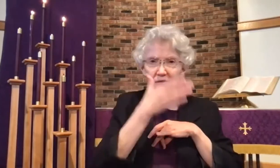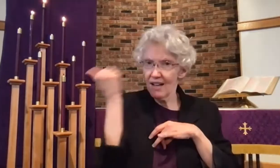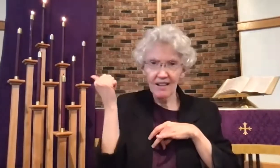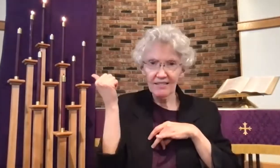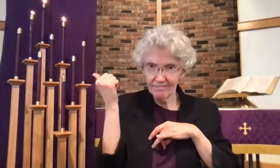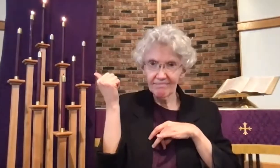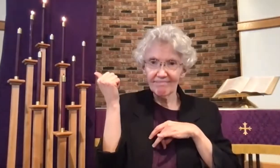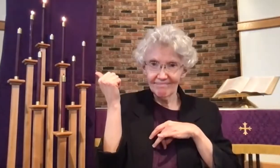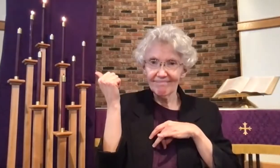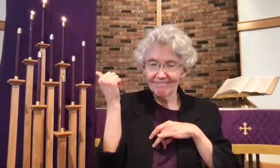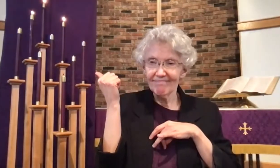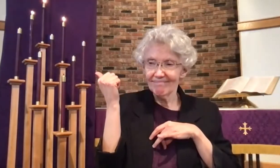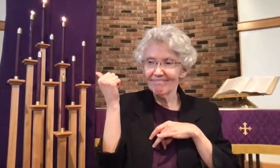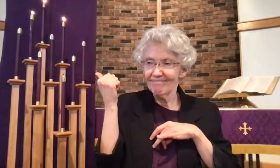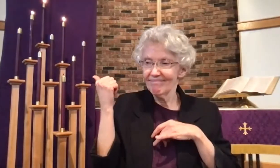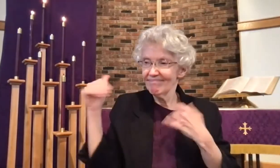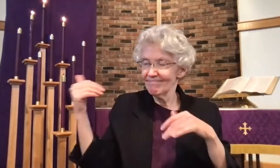And those experiences stay with us.